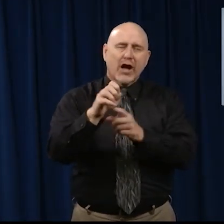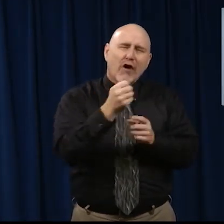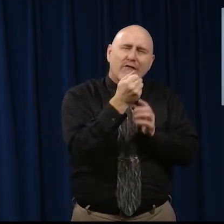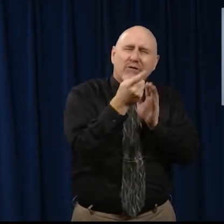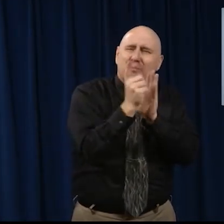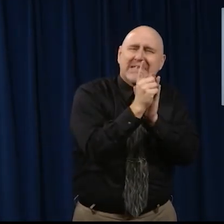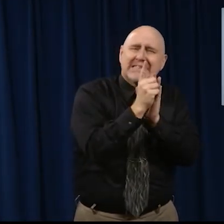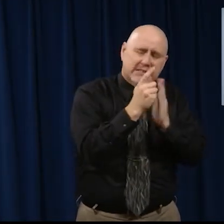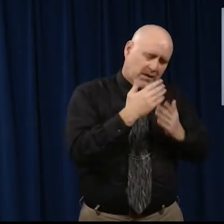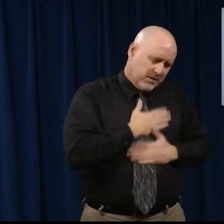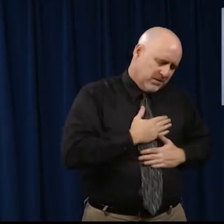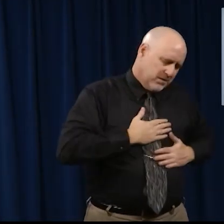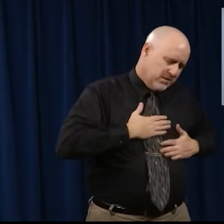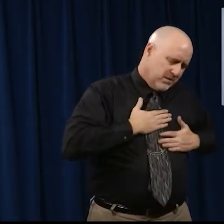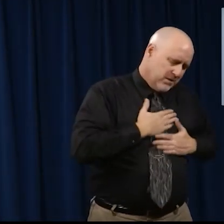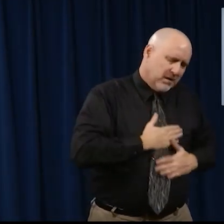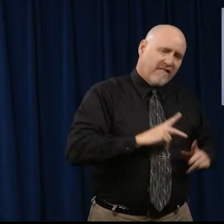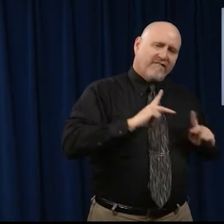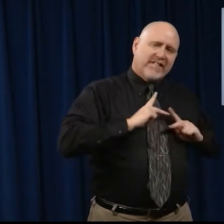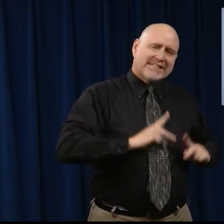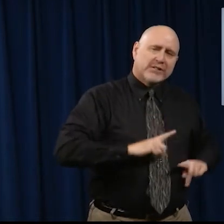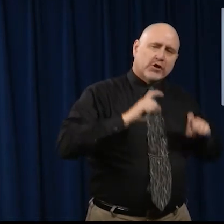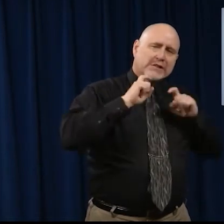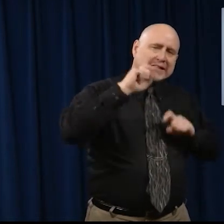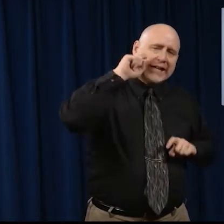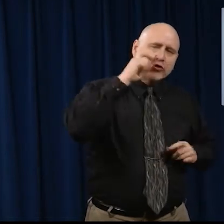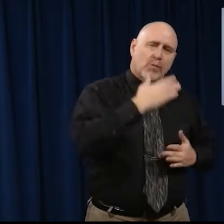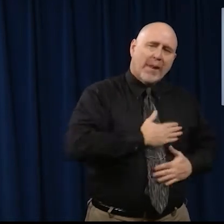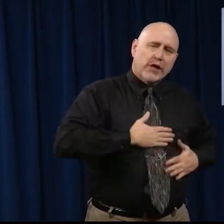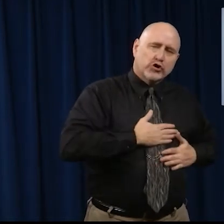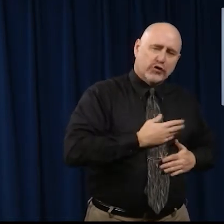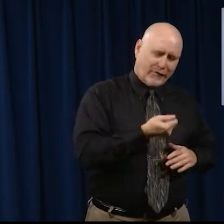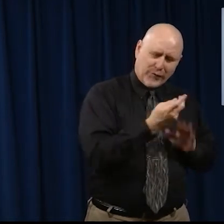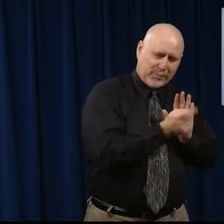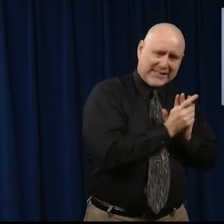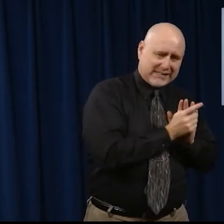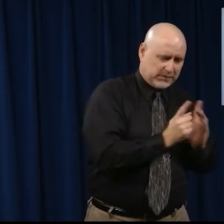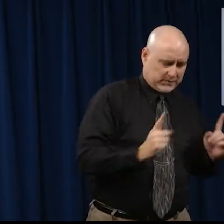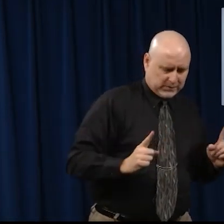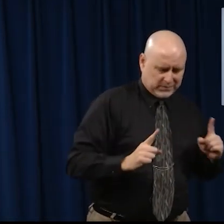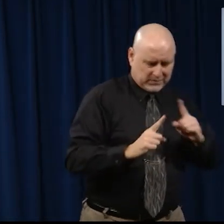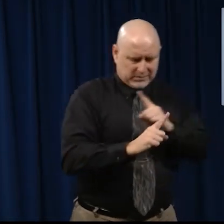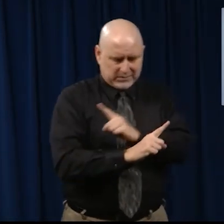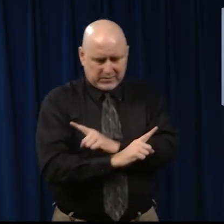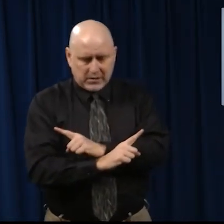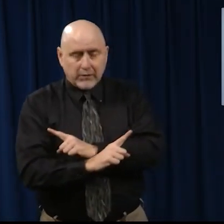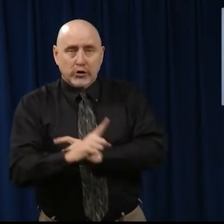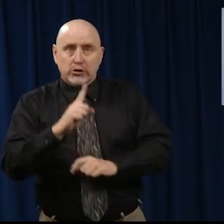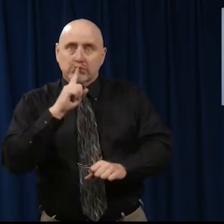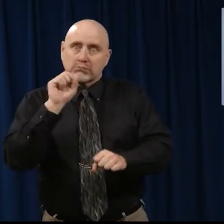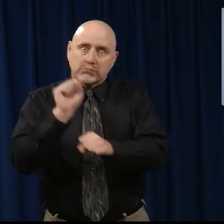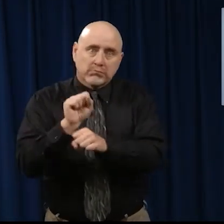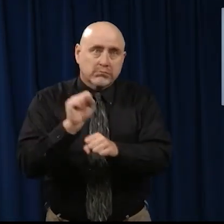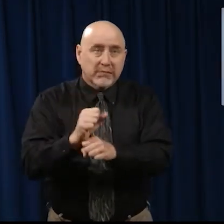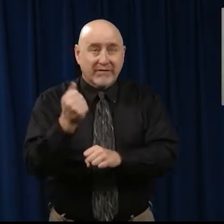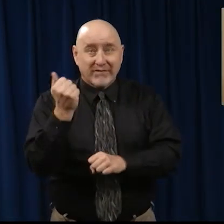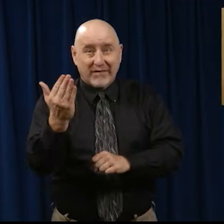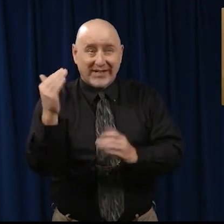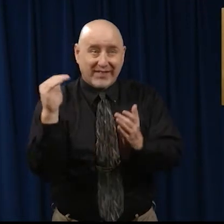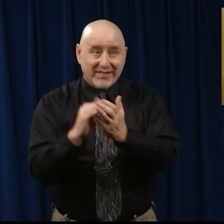a few minutes of physical sexual pleasure for the very real chance.